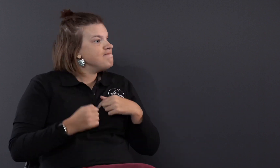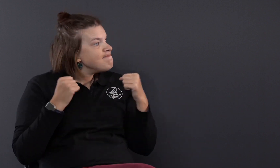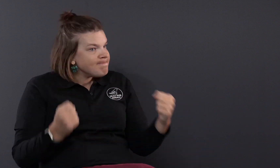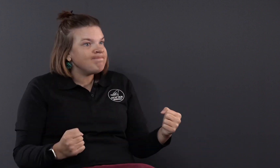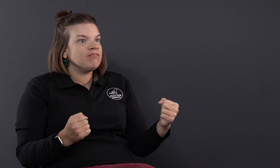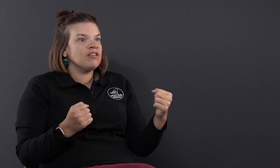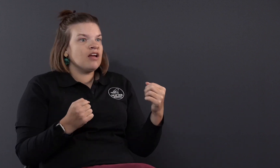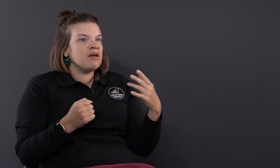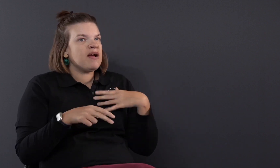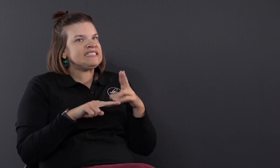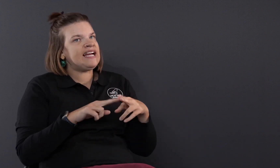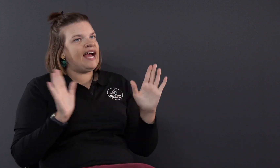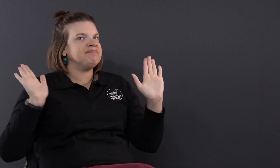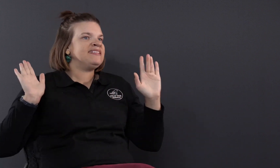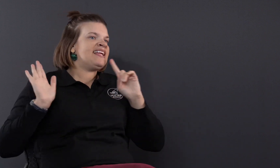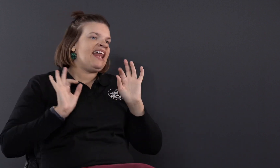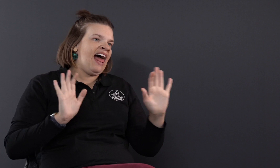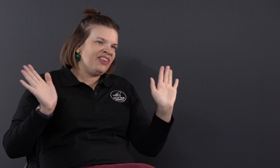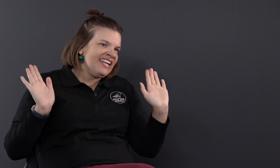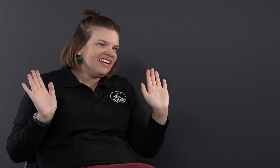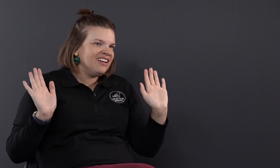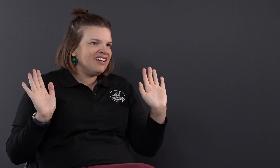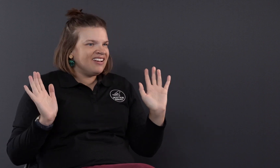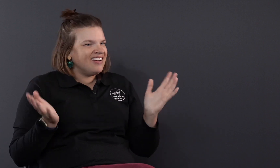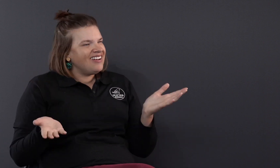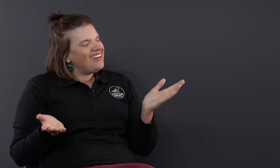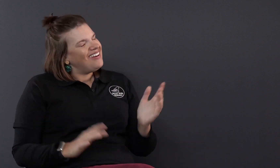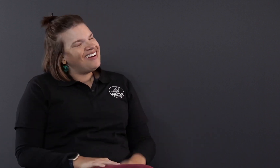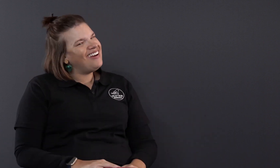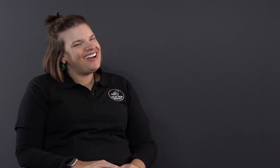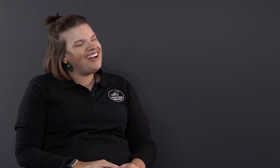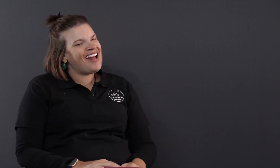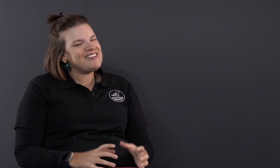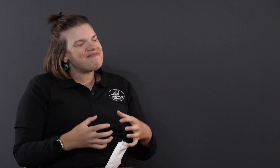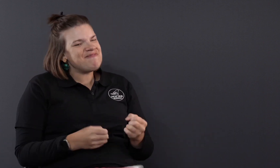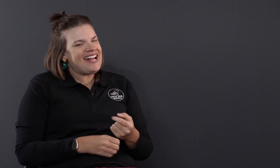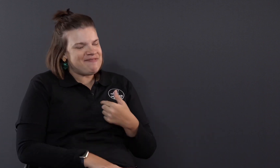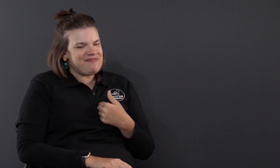too." And my dad, well, he said nothing. It made me feel